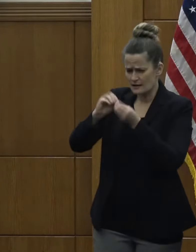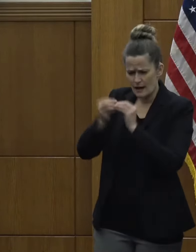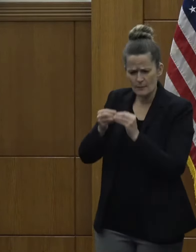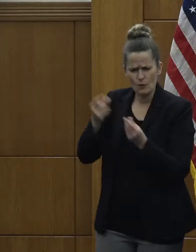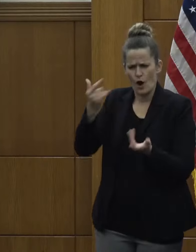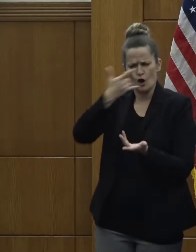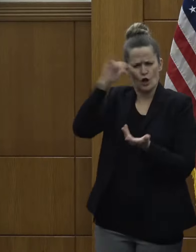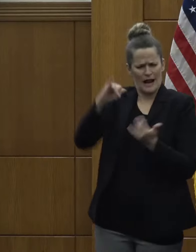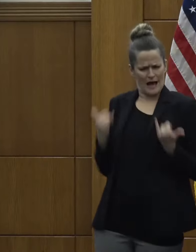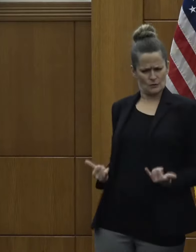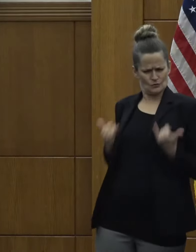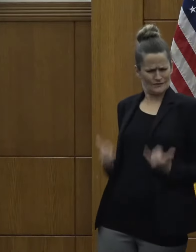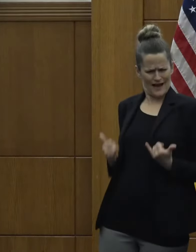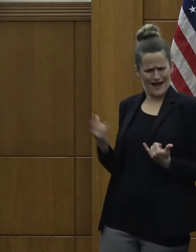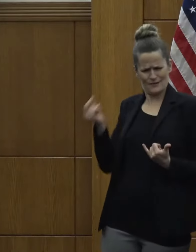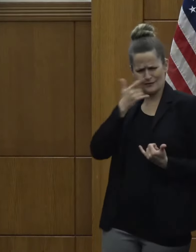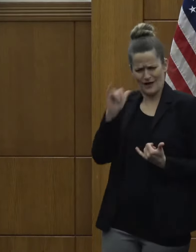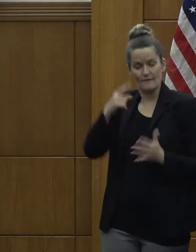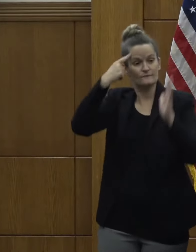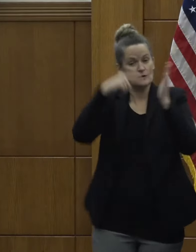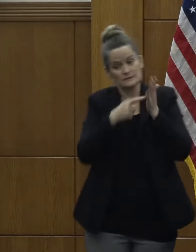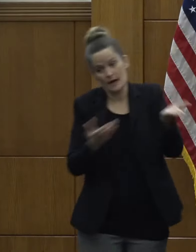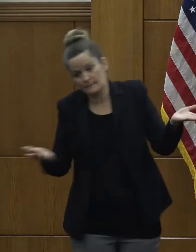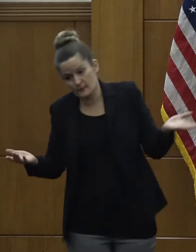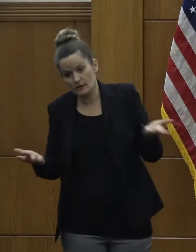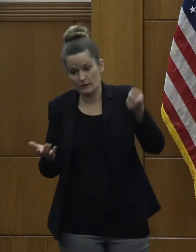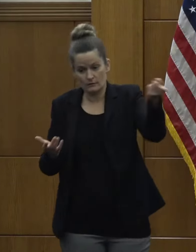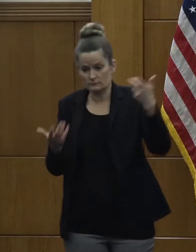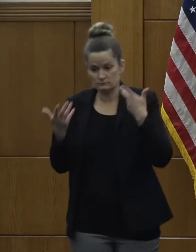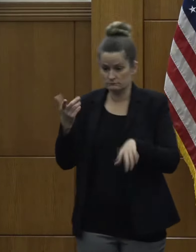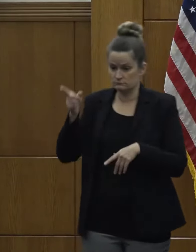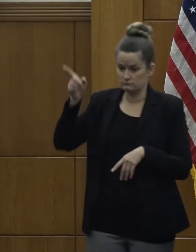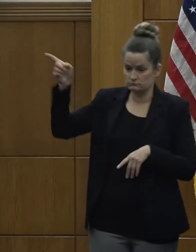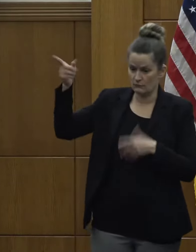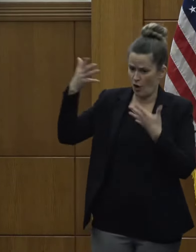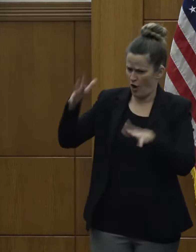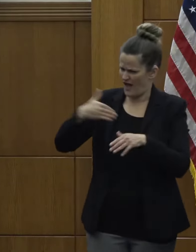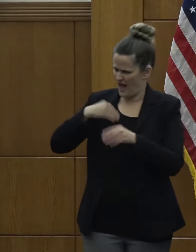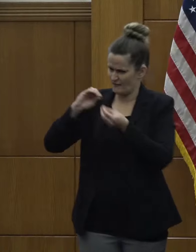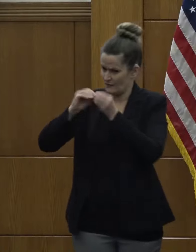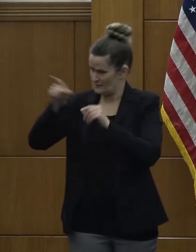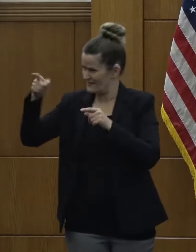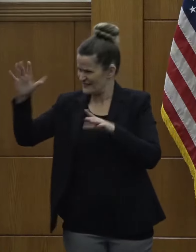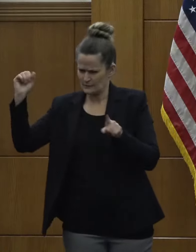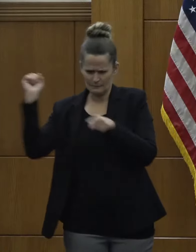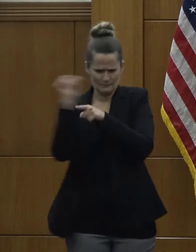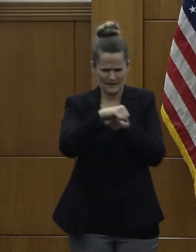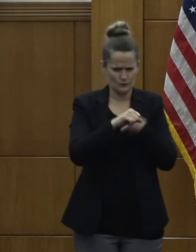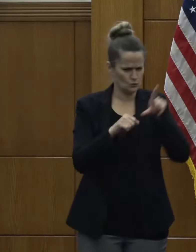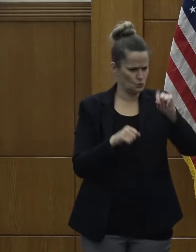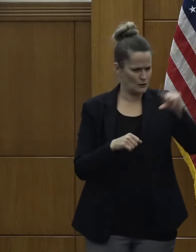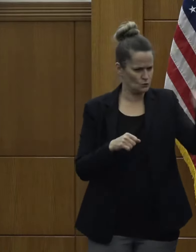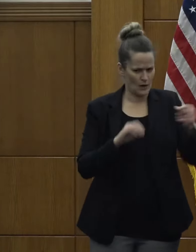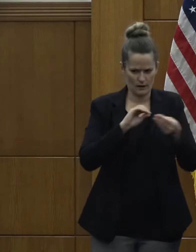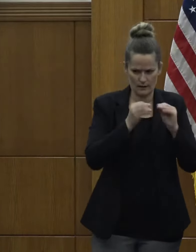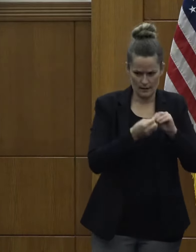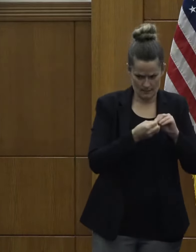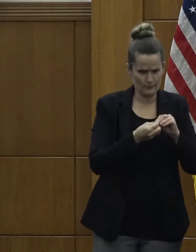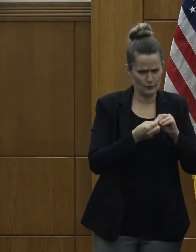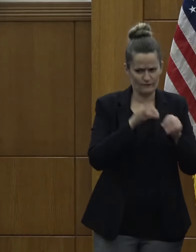that Williamsburg has already surpassed 2020 totals. Have you gotten an idea of what sort of turnout we're seeing this year? We don't have a requirement